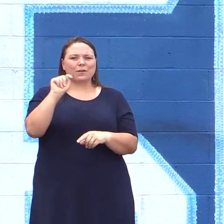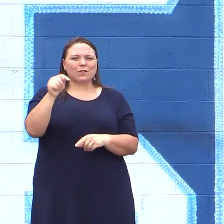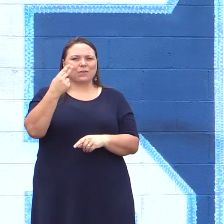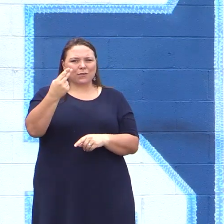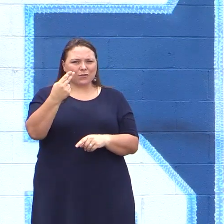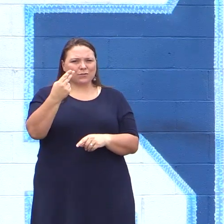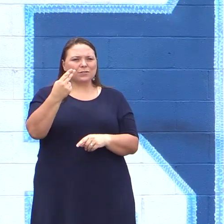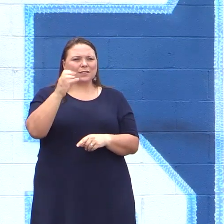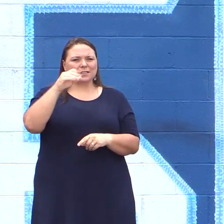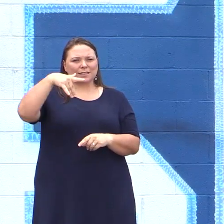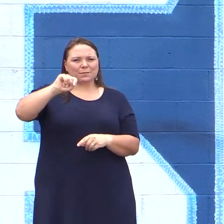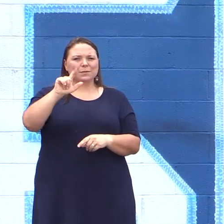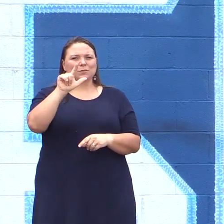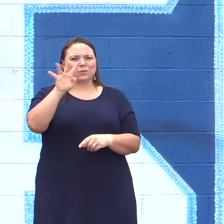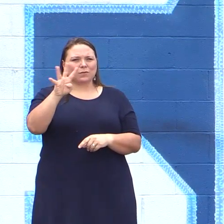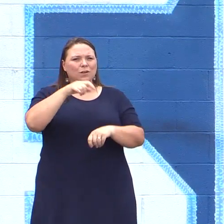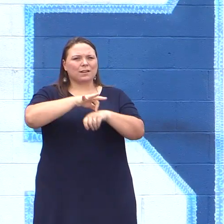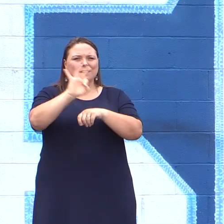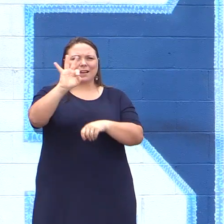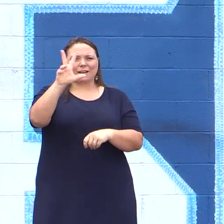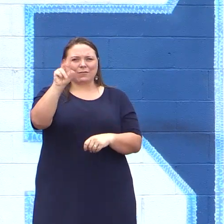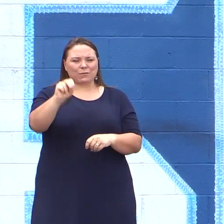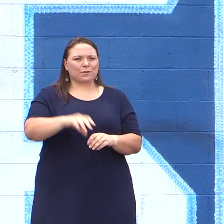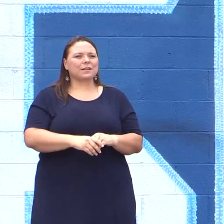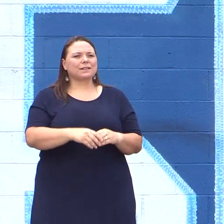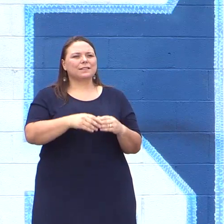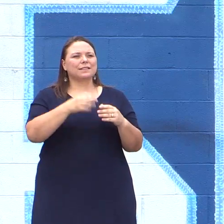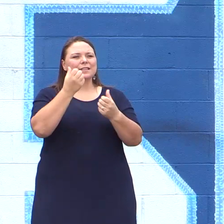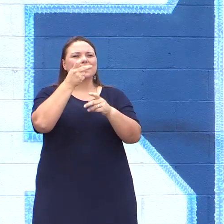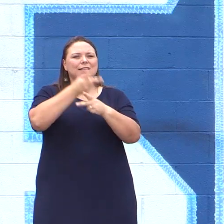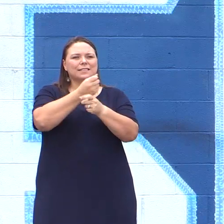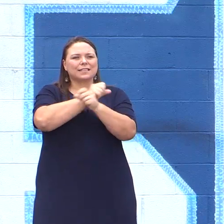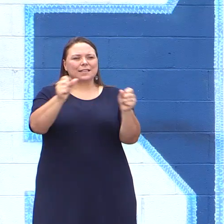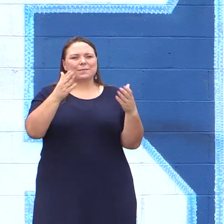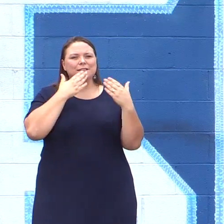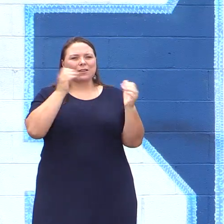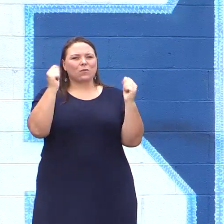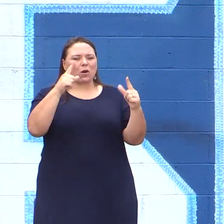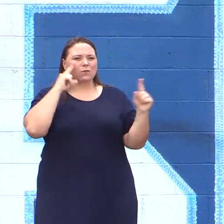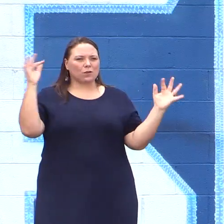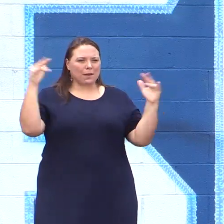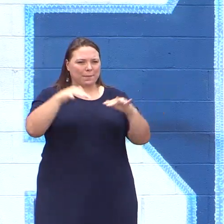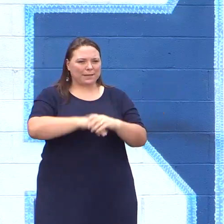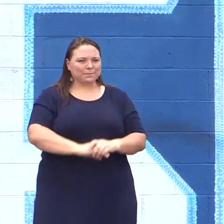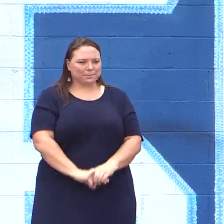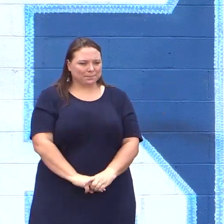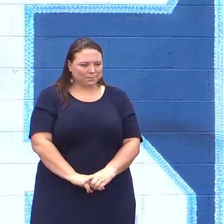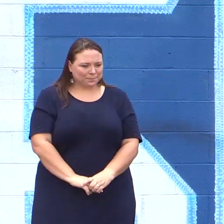Thursday, September 24th at 9:30 a.m. Please stay safe. Thank you, everyone, for coming out today.